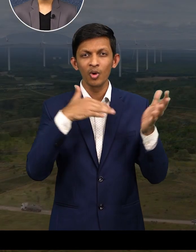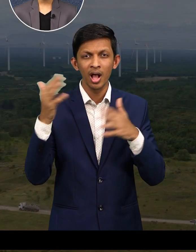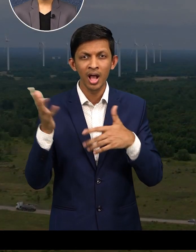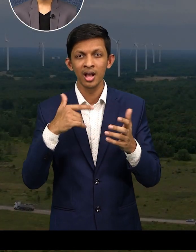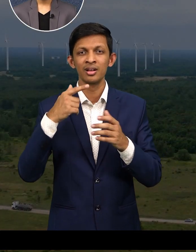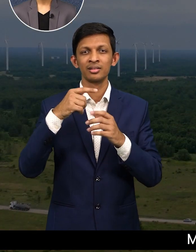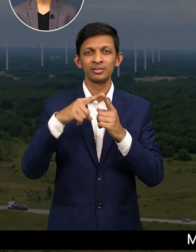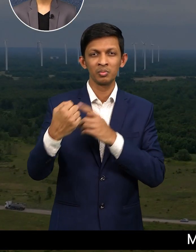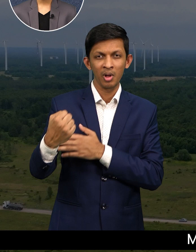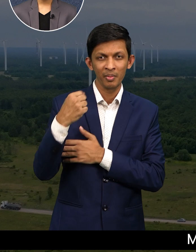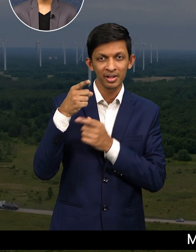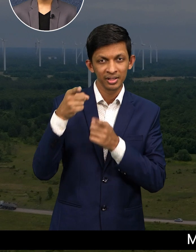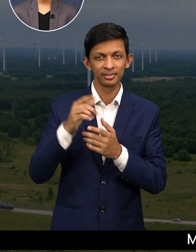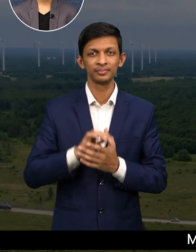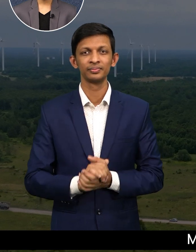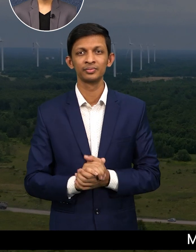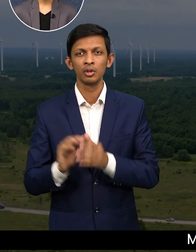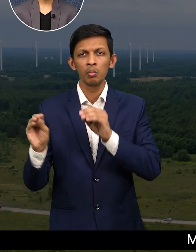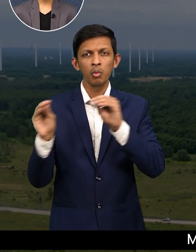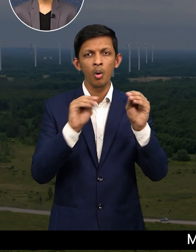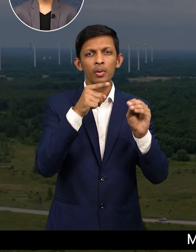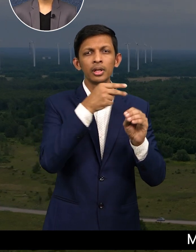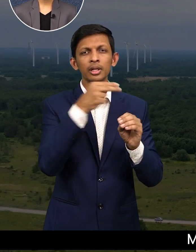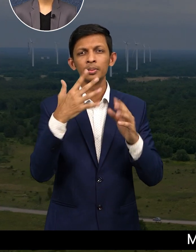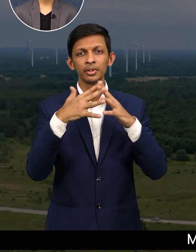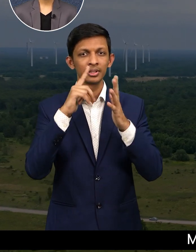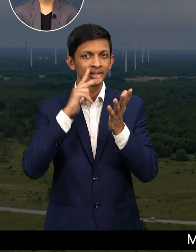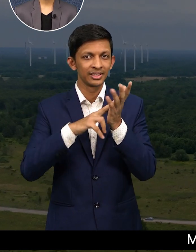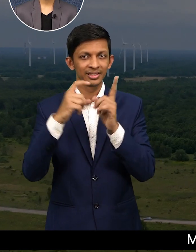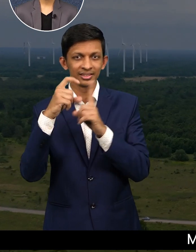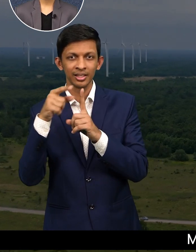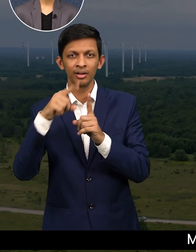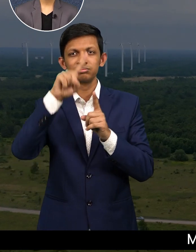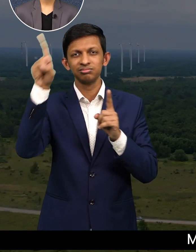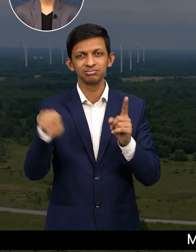Wind energy. Moving air is called wind.